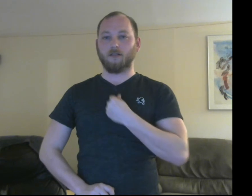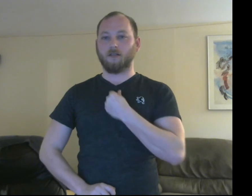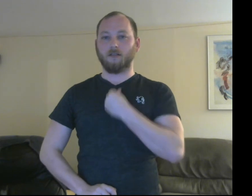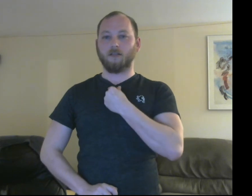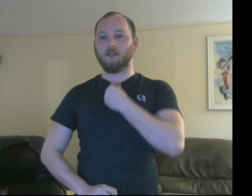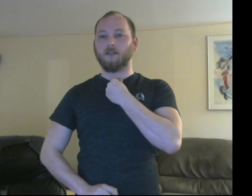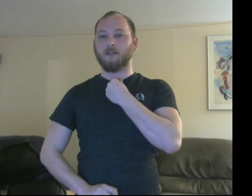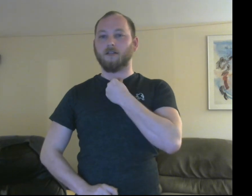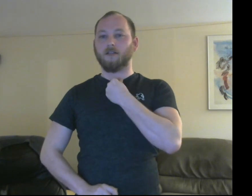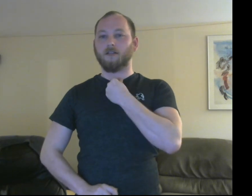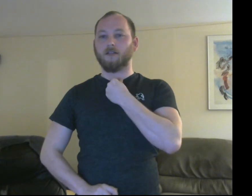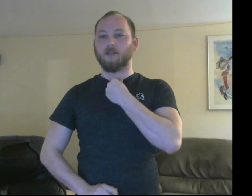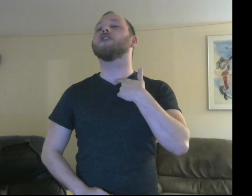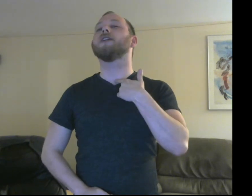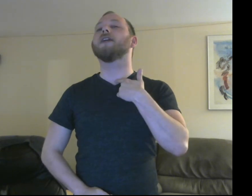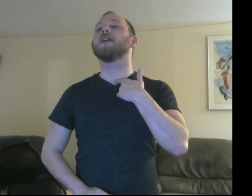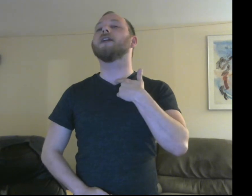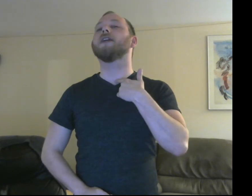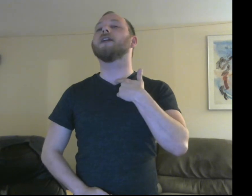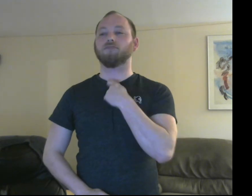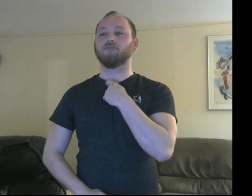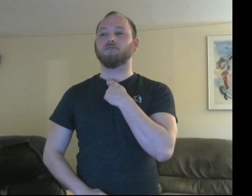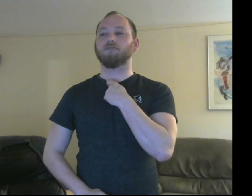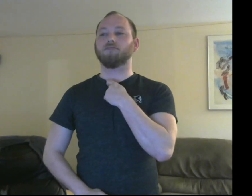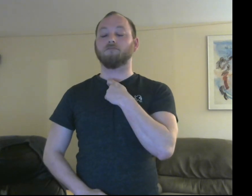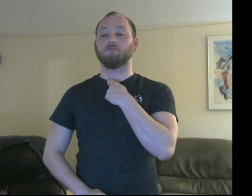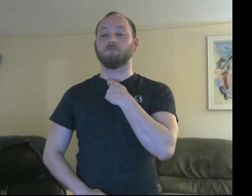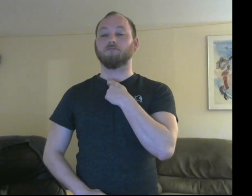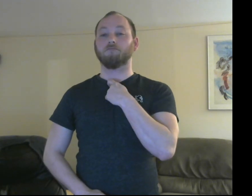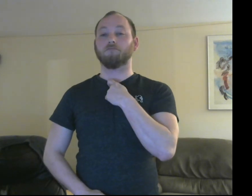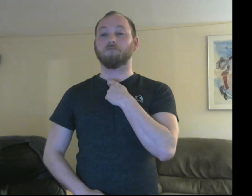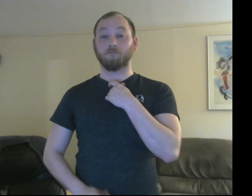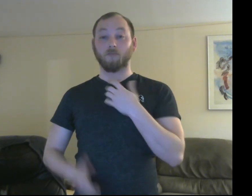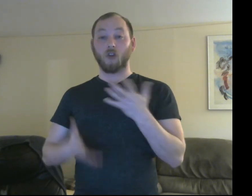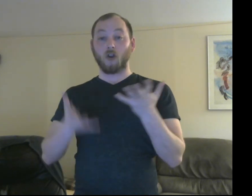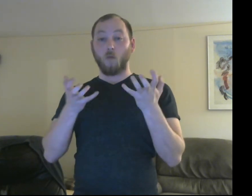Just like that. Want to make sure that it's straight.